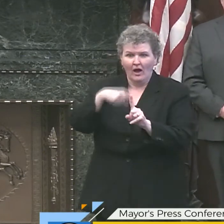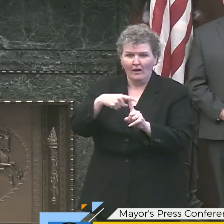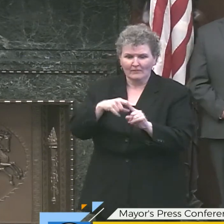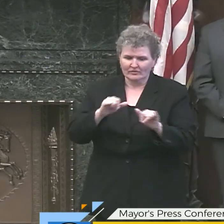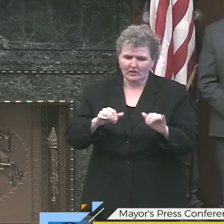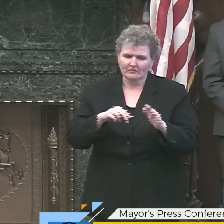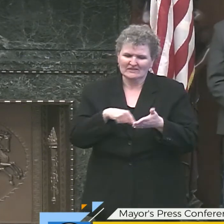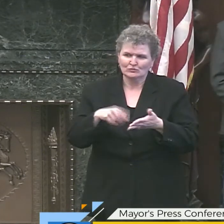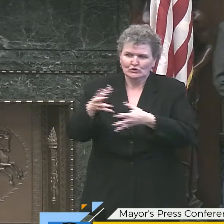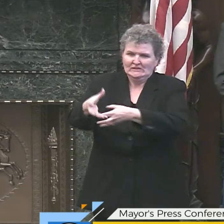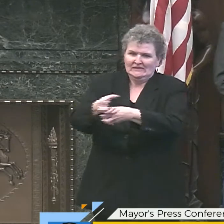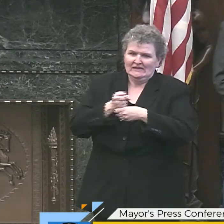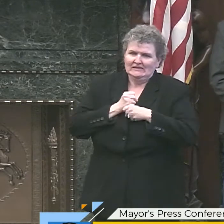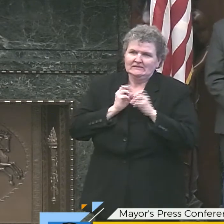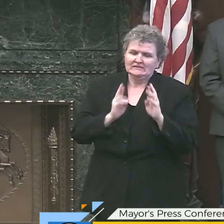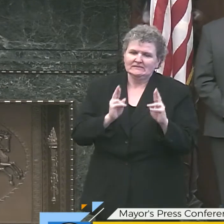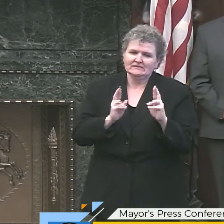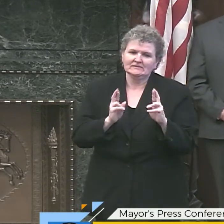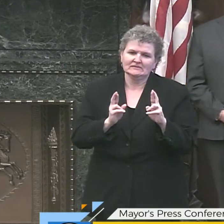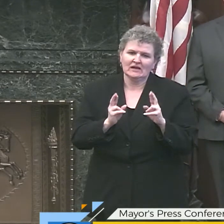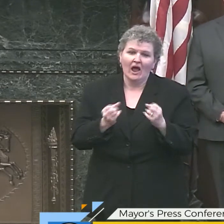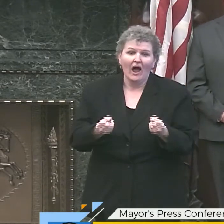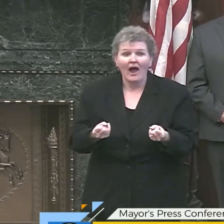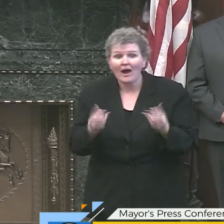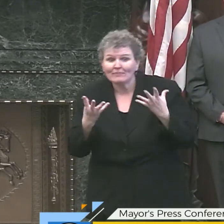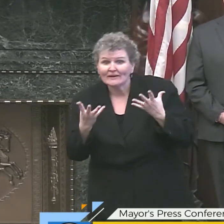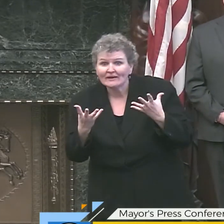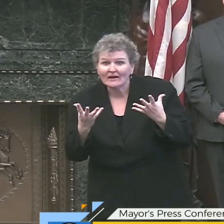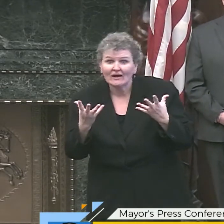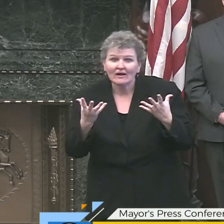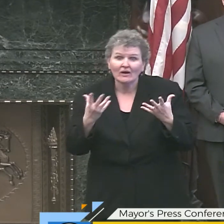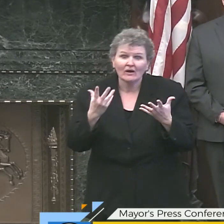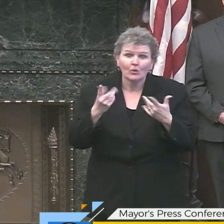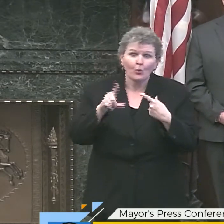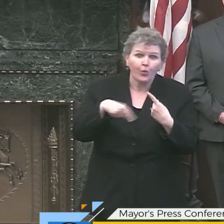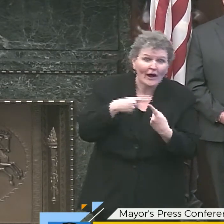how many or when they'll drop. Thank you.